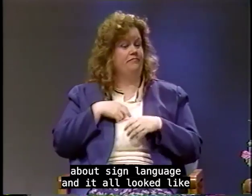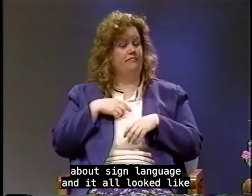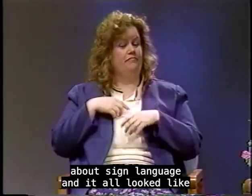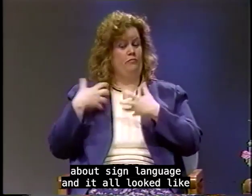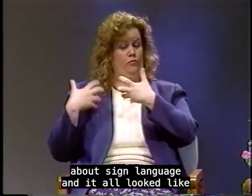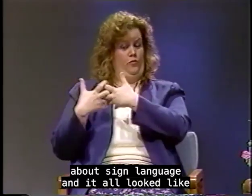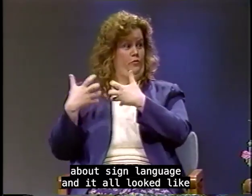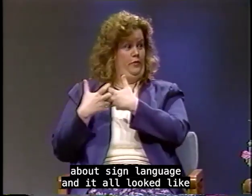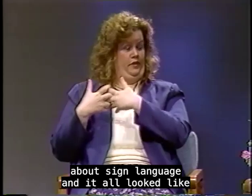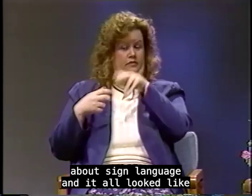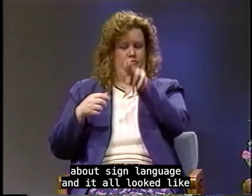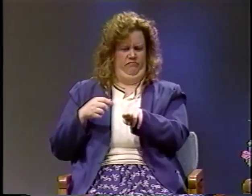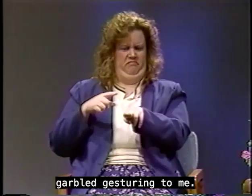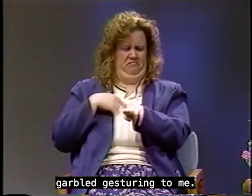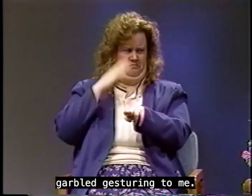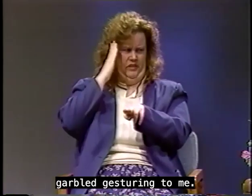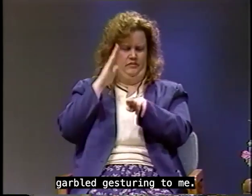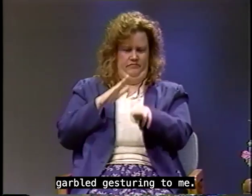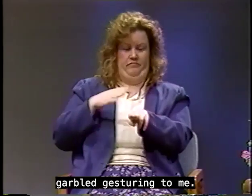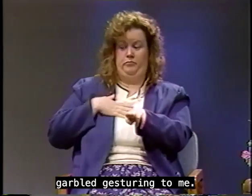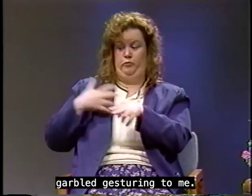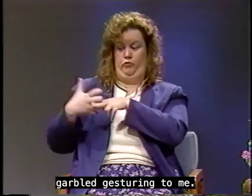sign language, and it all looked like garbled gesturing to me.